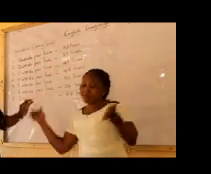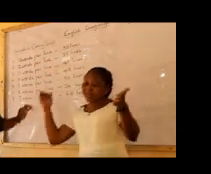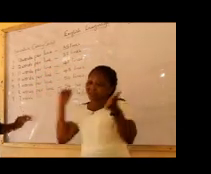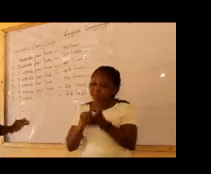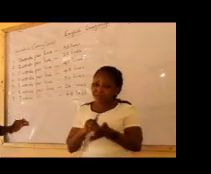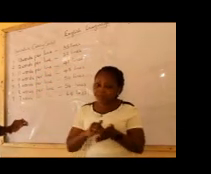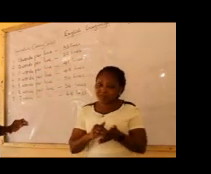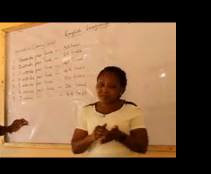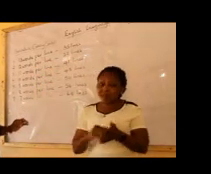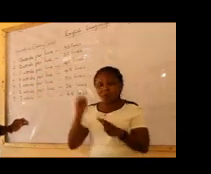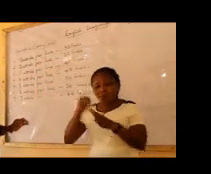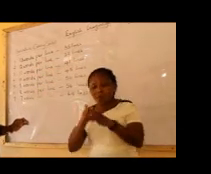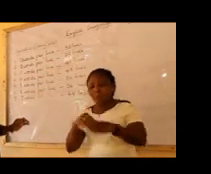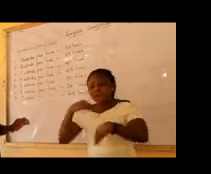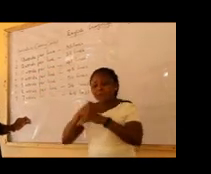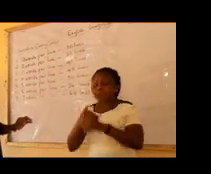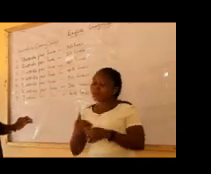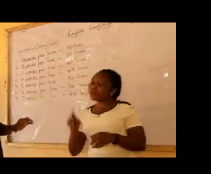bit of mistake,